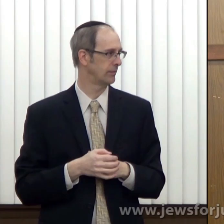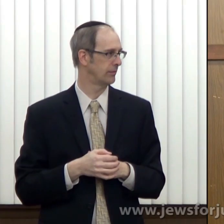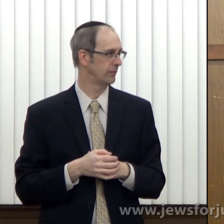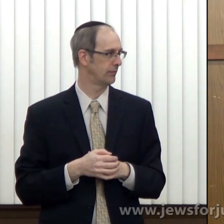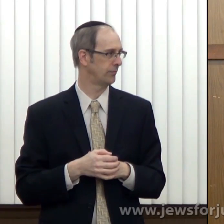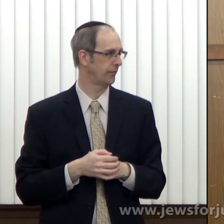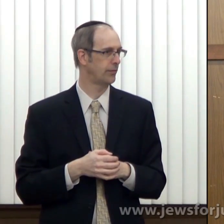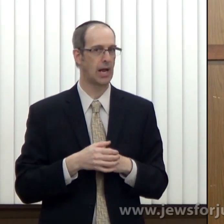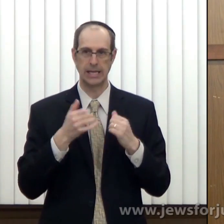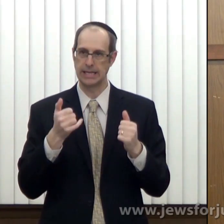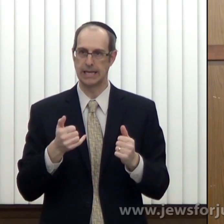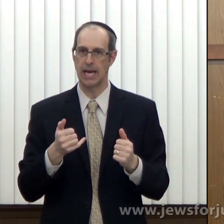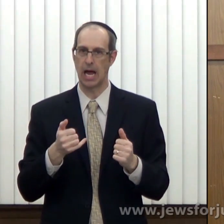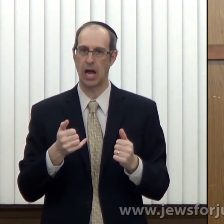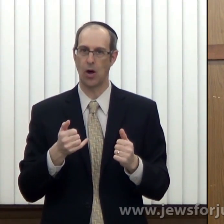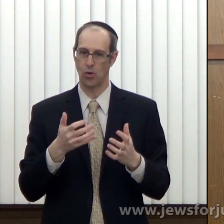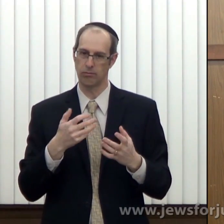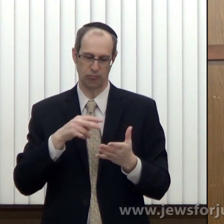I'm going to read